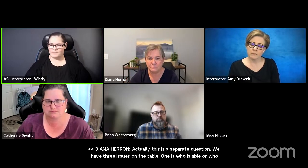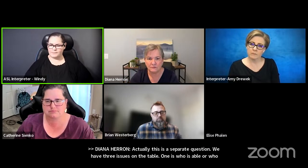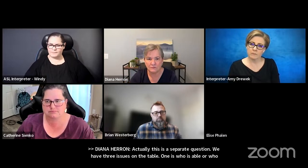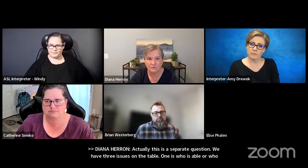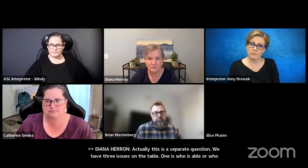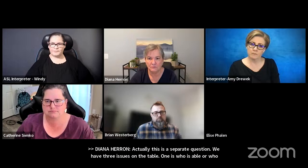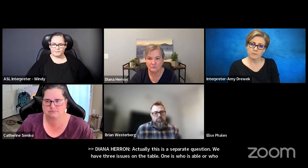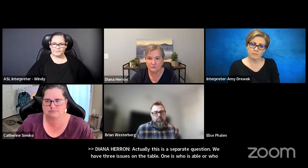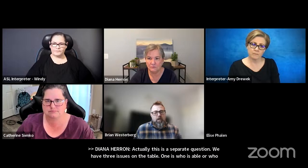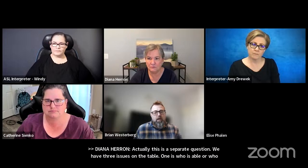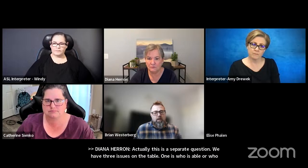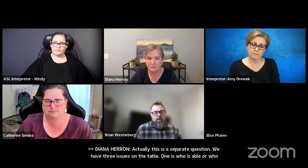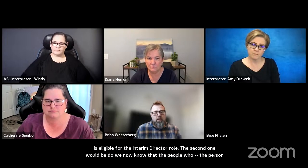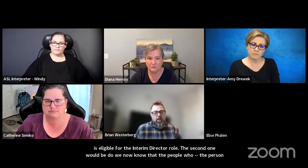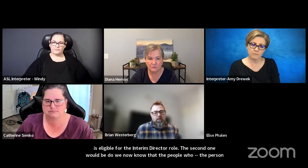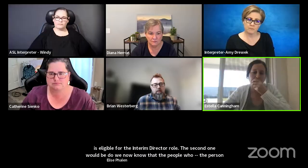questions.